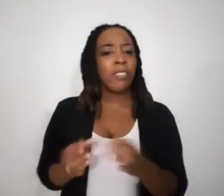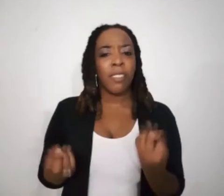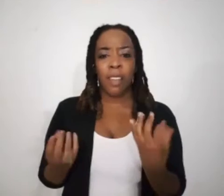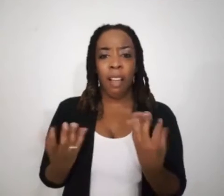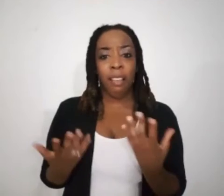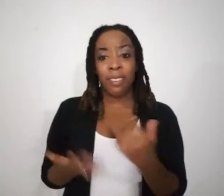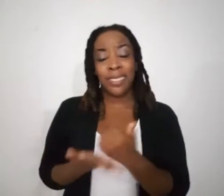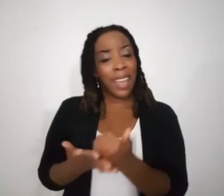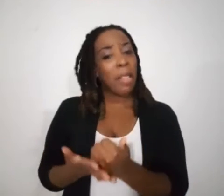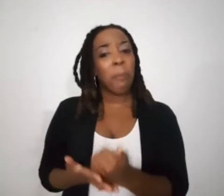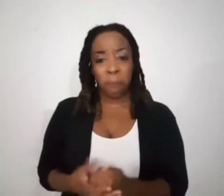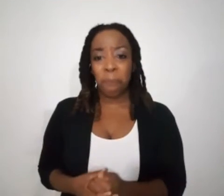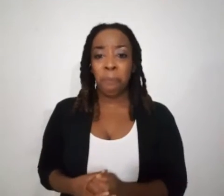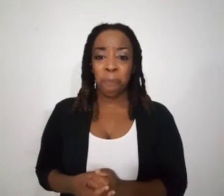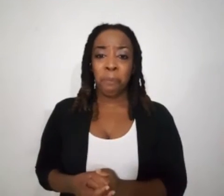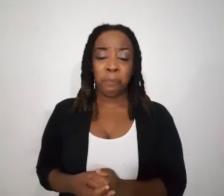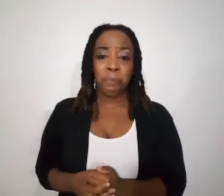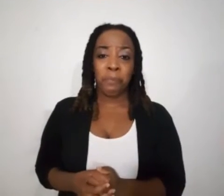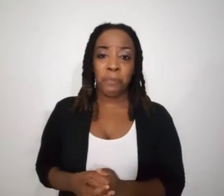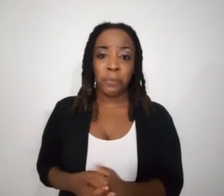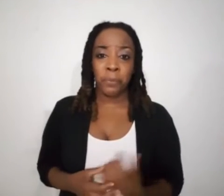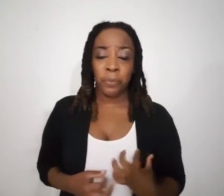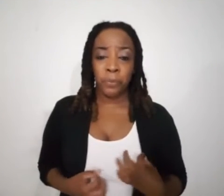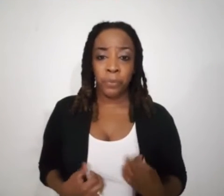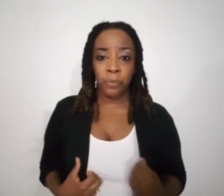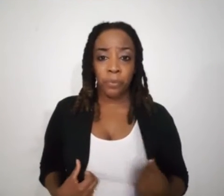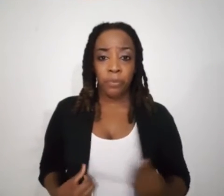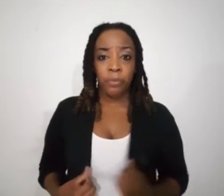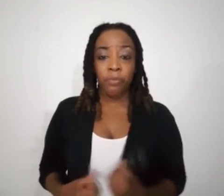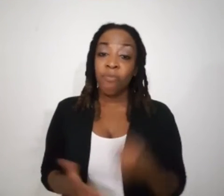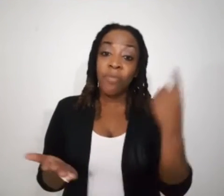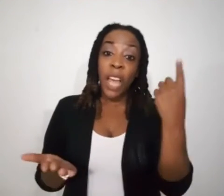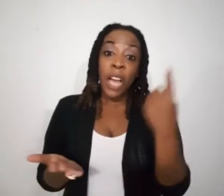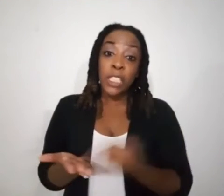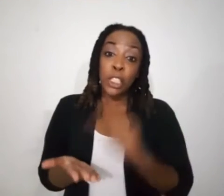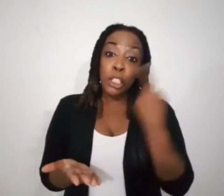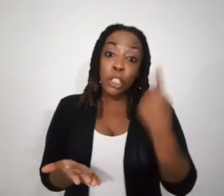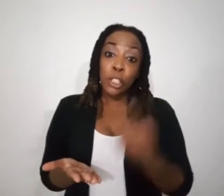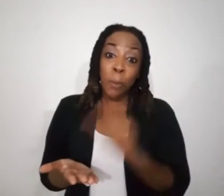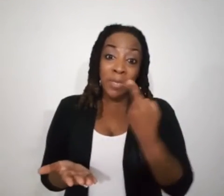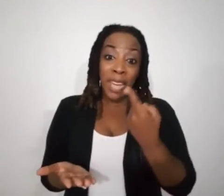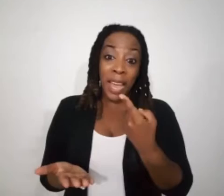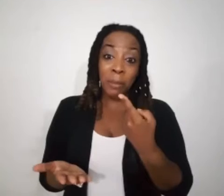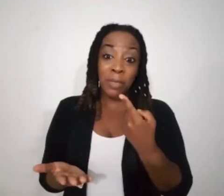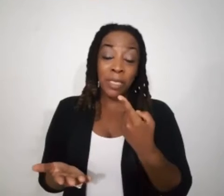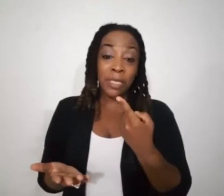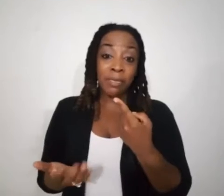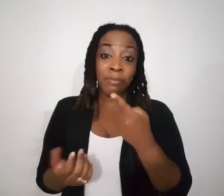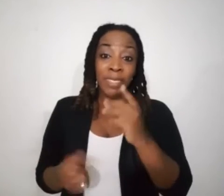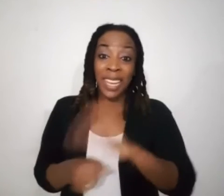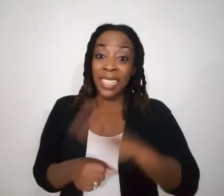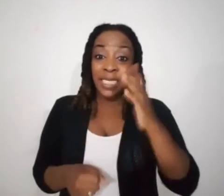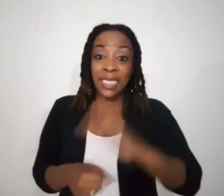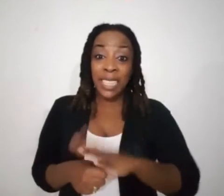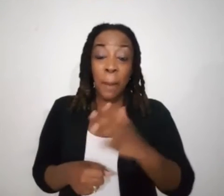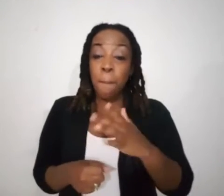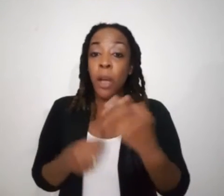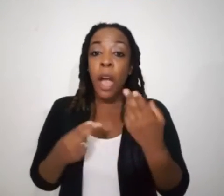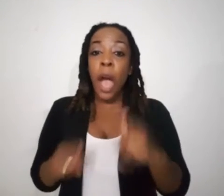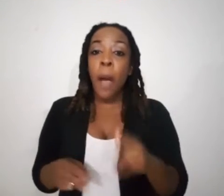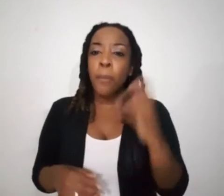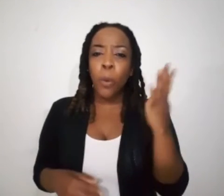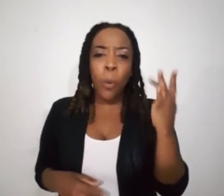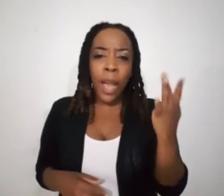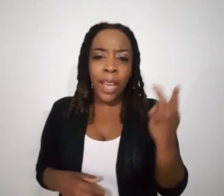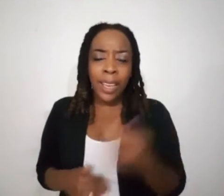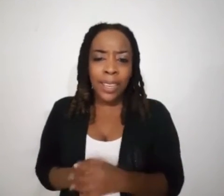with your child having a temper tantrum. Sometimes temper tantrums occur because, as I mentioned earlier, children